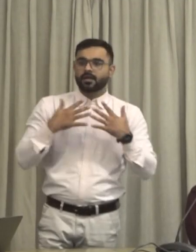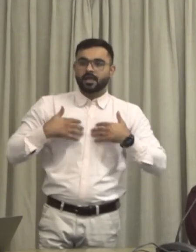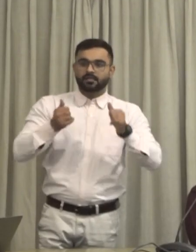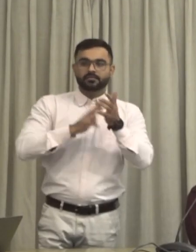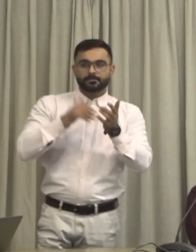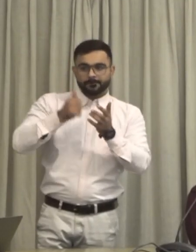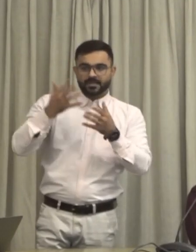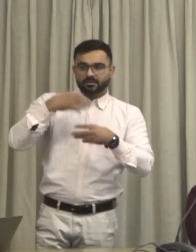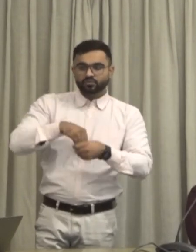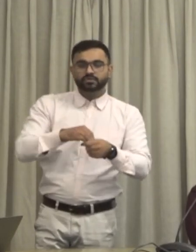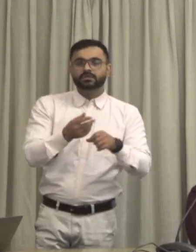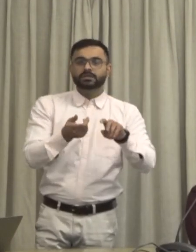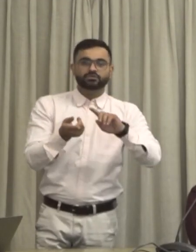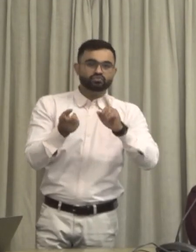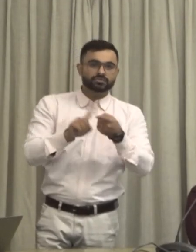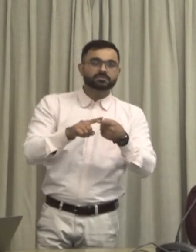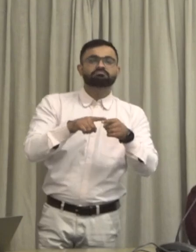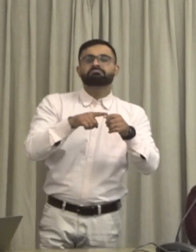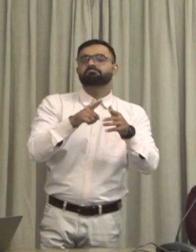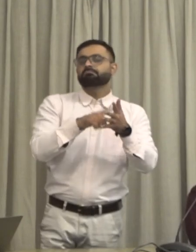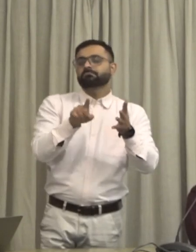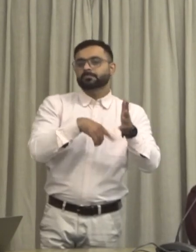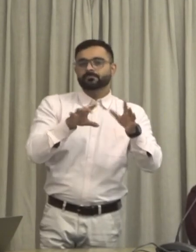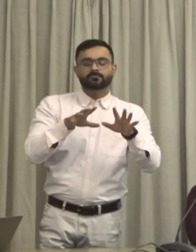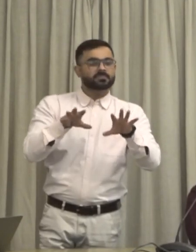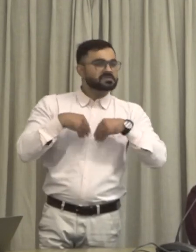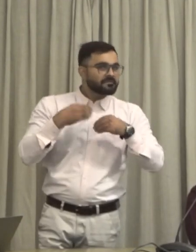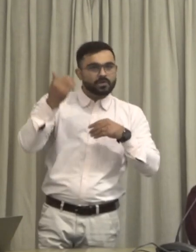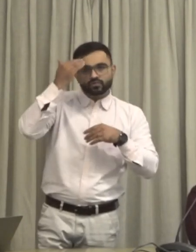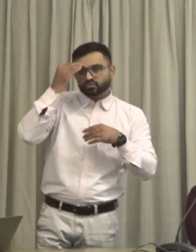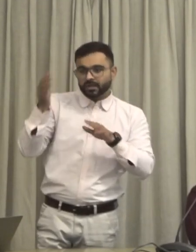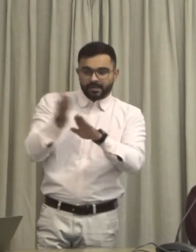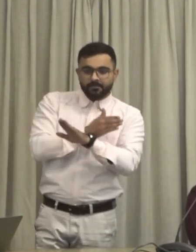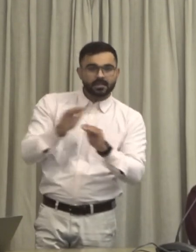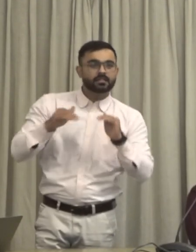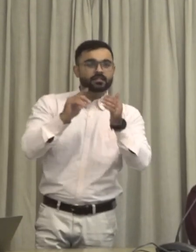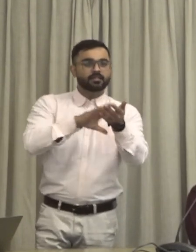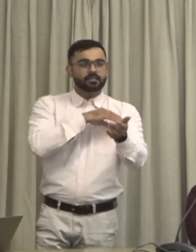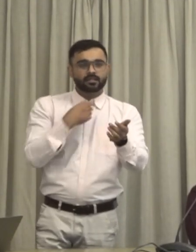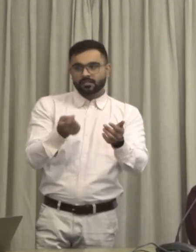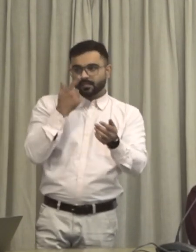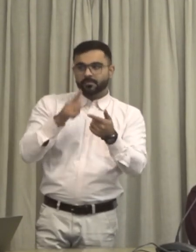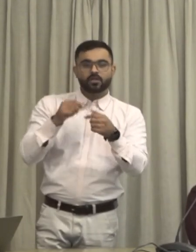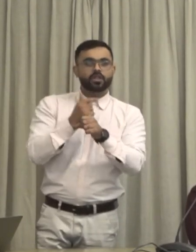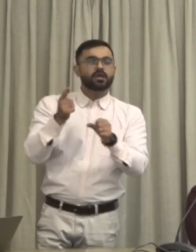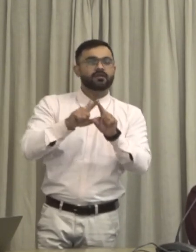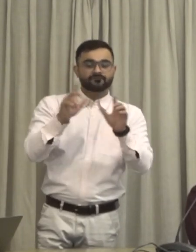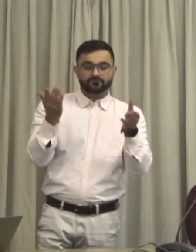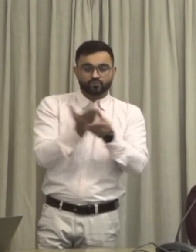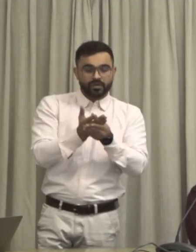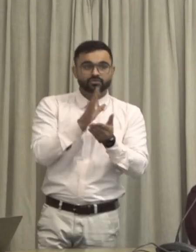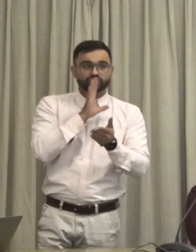Ministry on the treatment of terminally ill patients refused to recognize advanced medical directives as legally valid